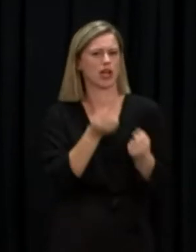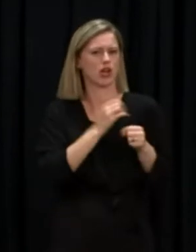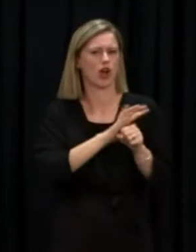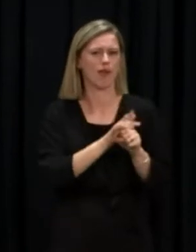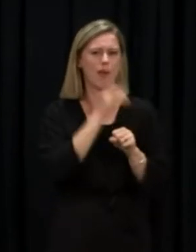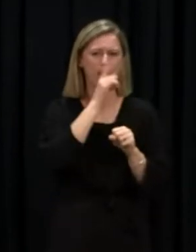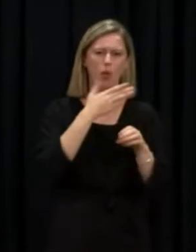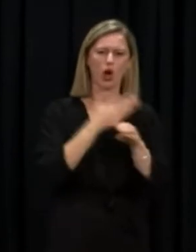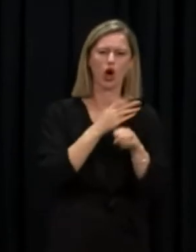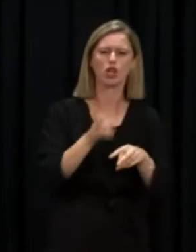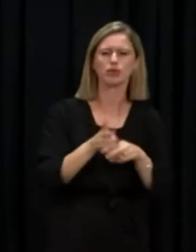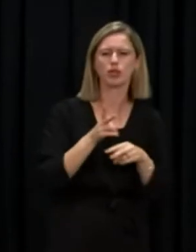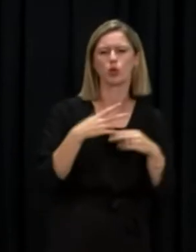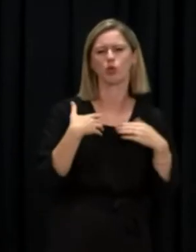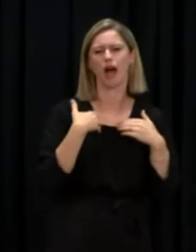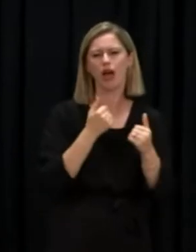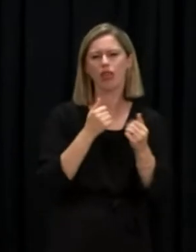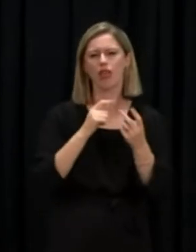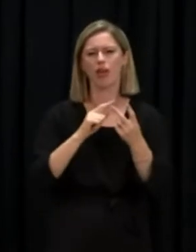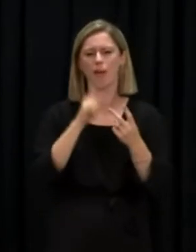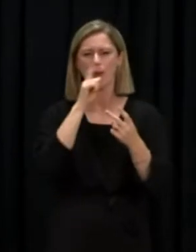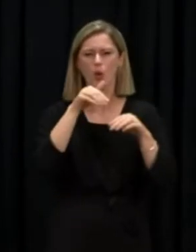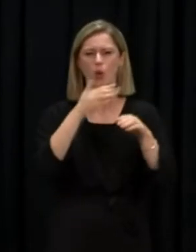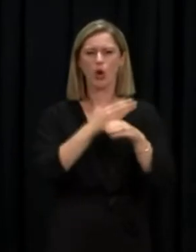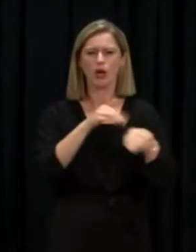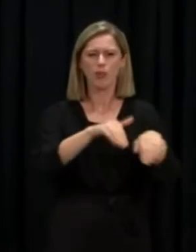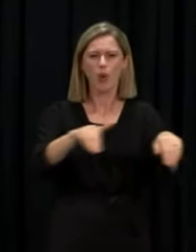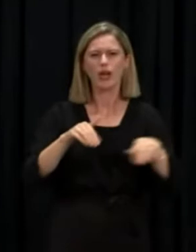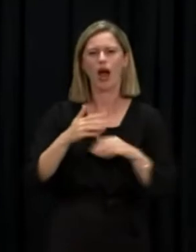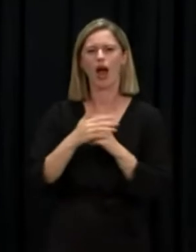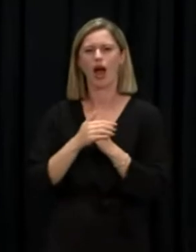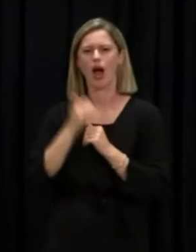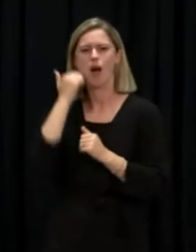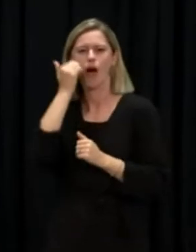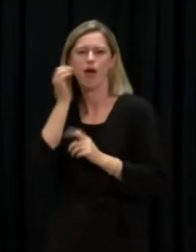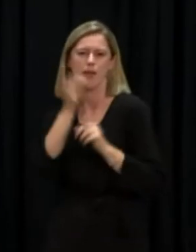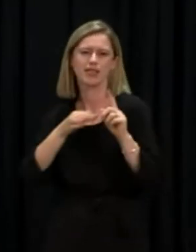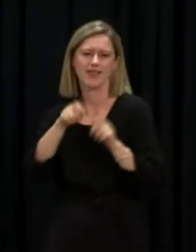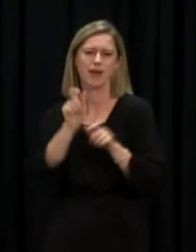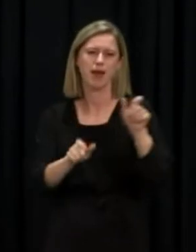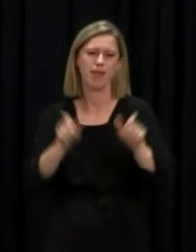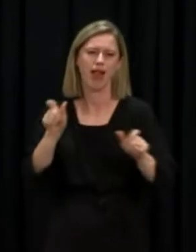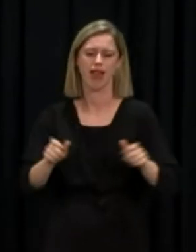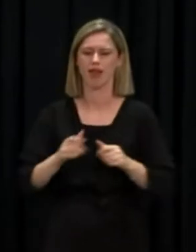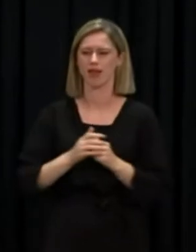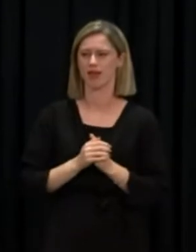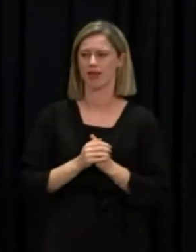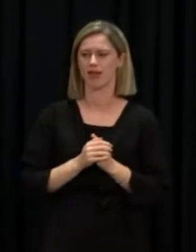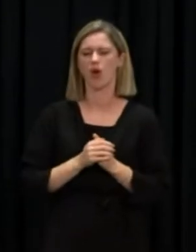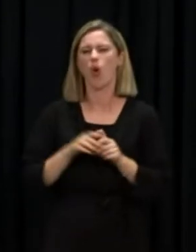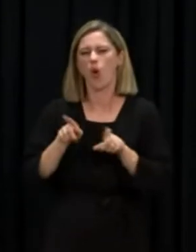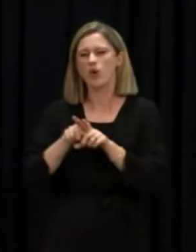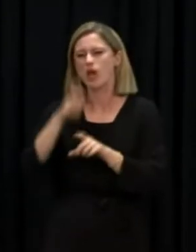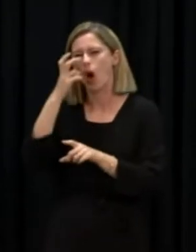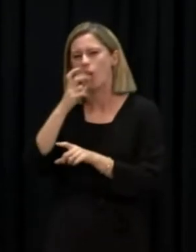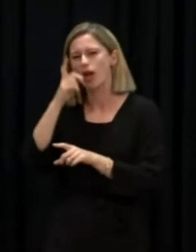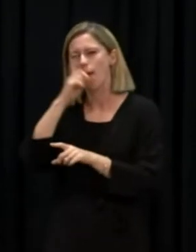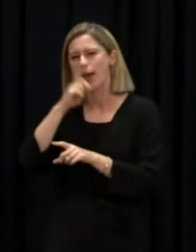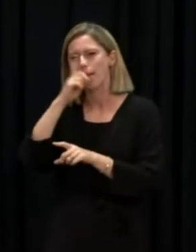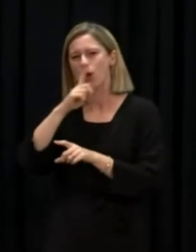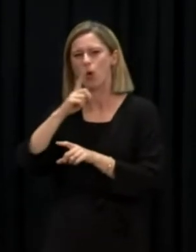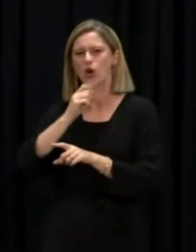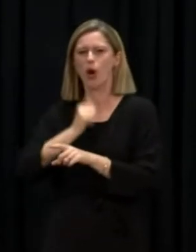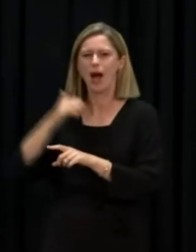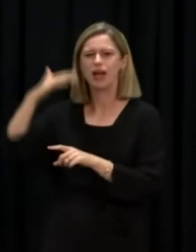including health workers, border workers, and our Māori and Pacific communities. We'll also be making sure older people in